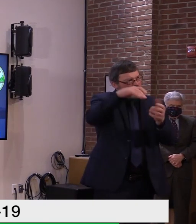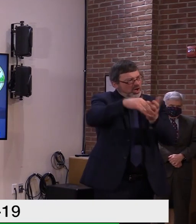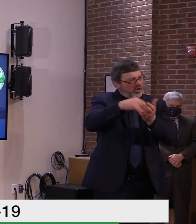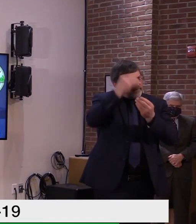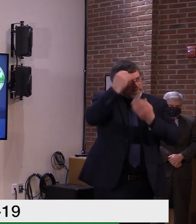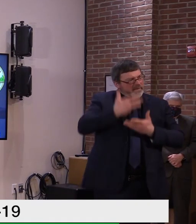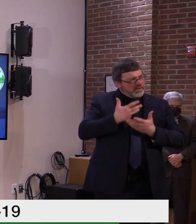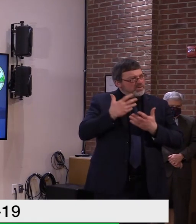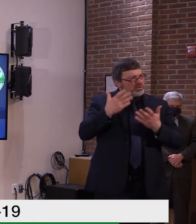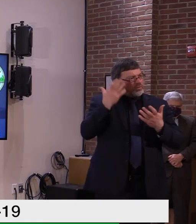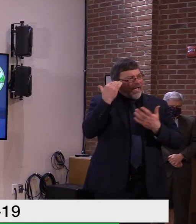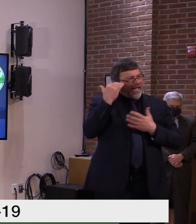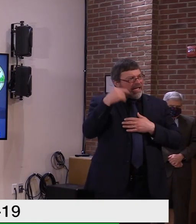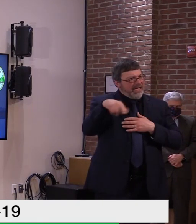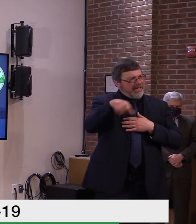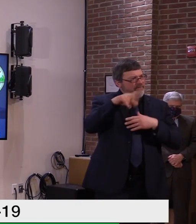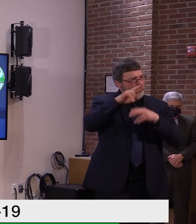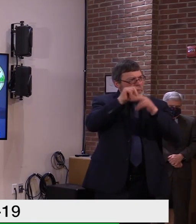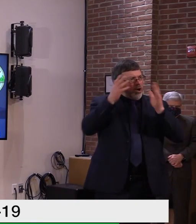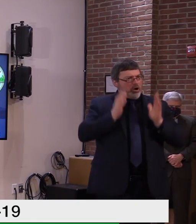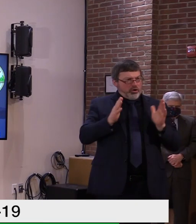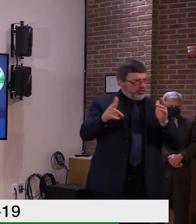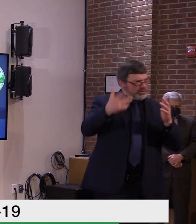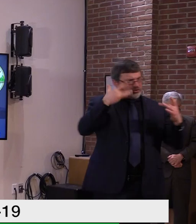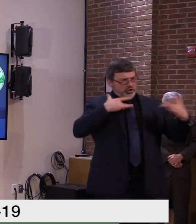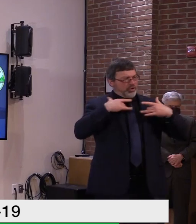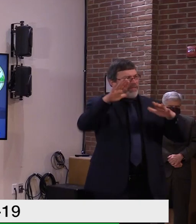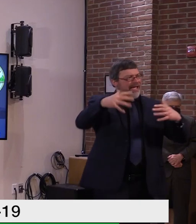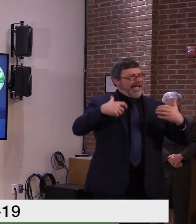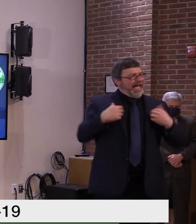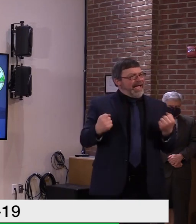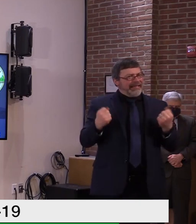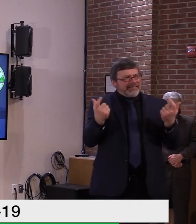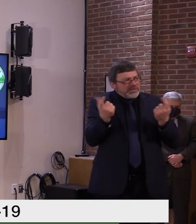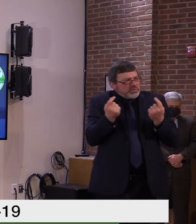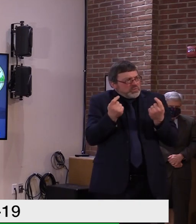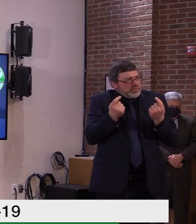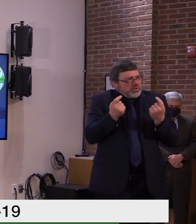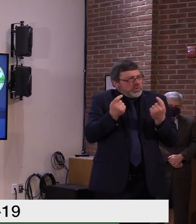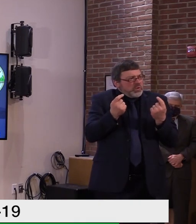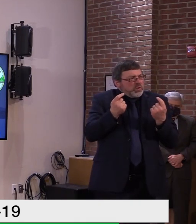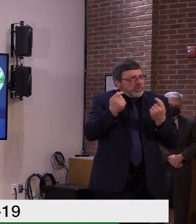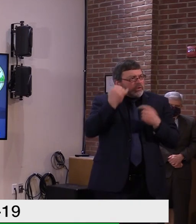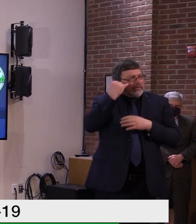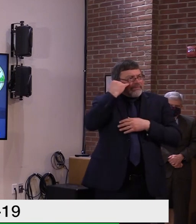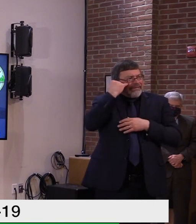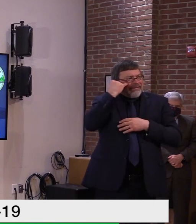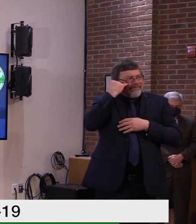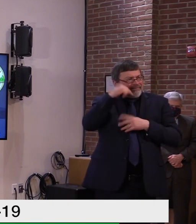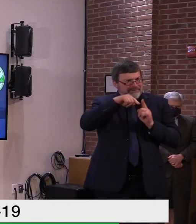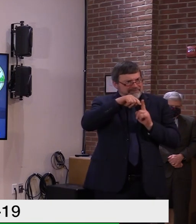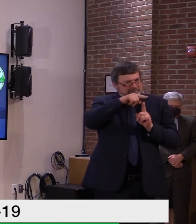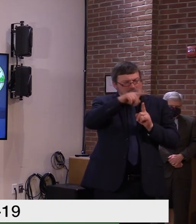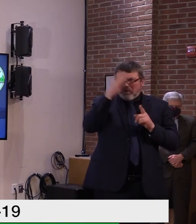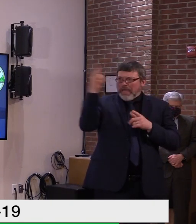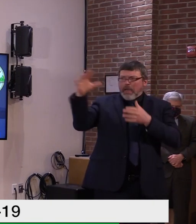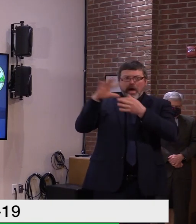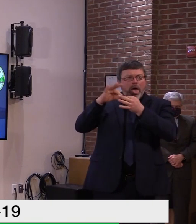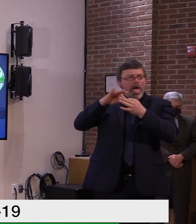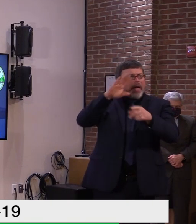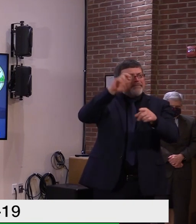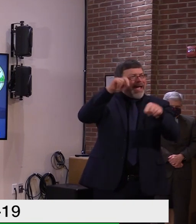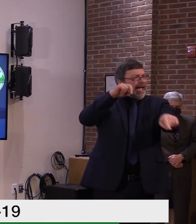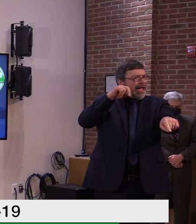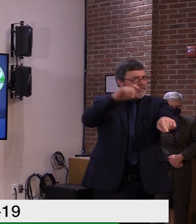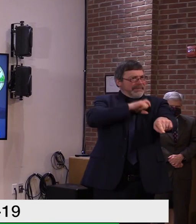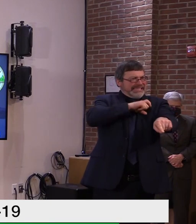doesn't want to call the Bennington PD due to COVID, would the state police or the sheriff refuse to assist somebody calling 911?